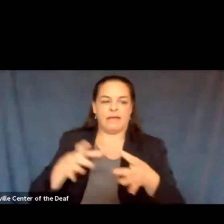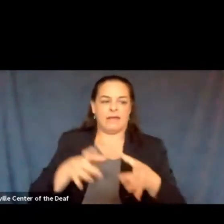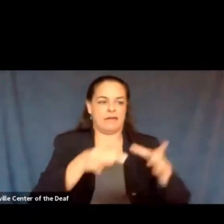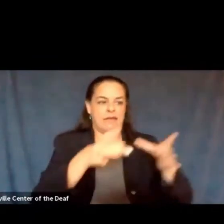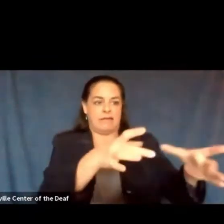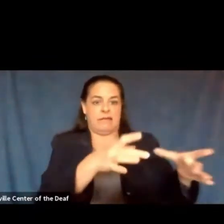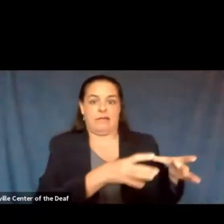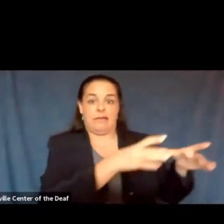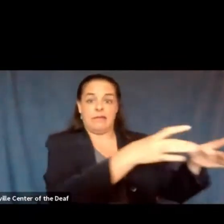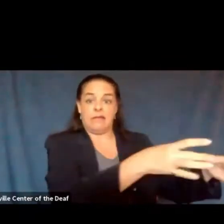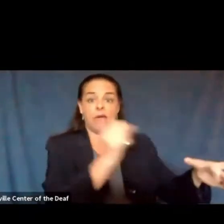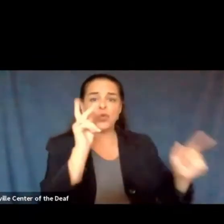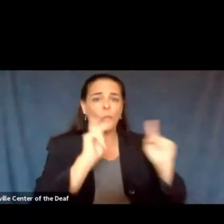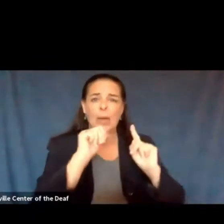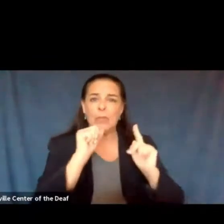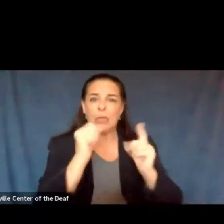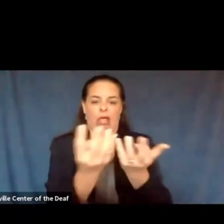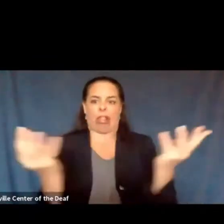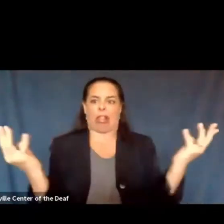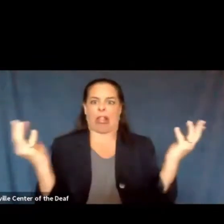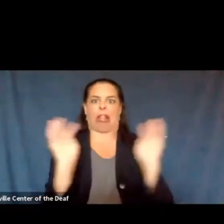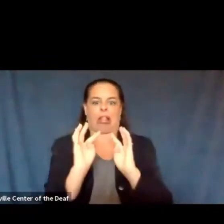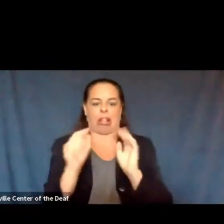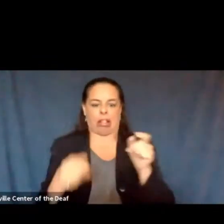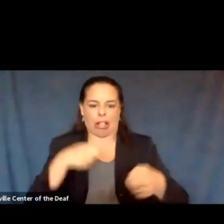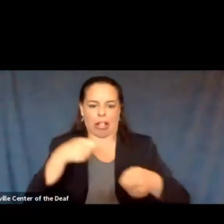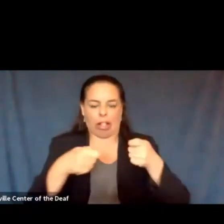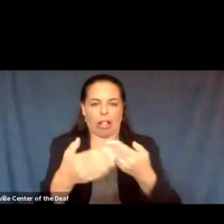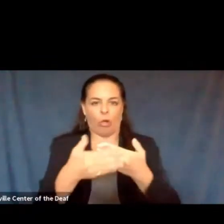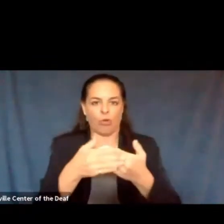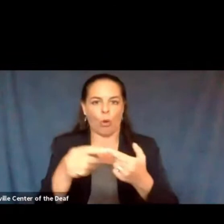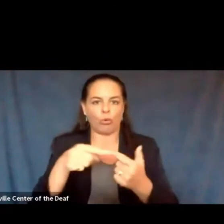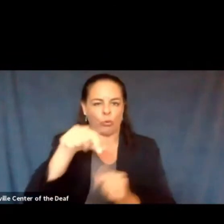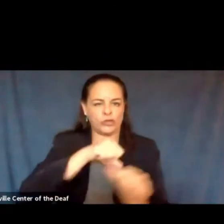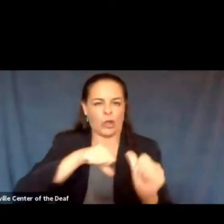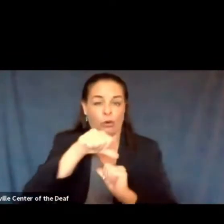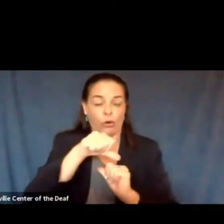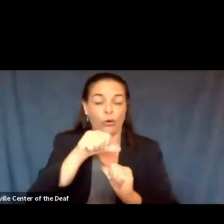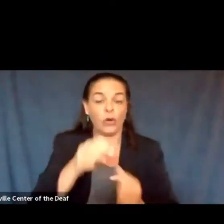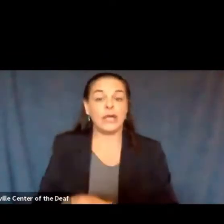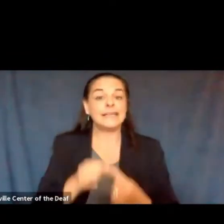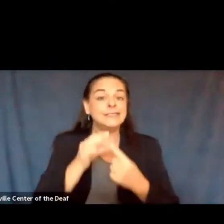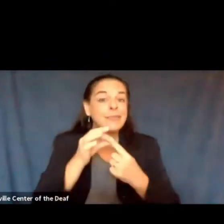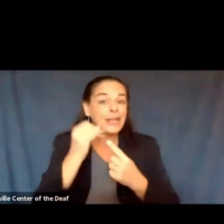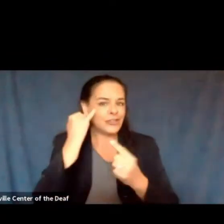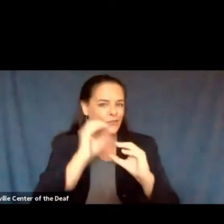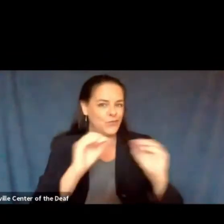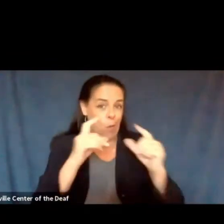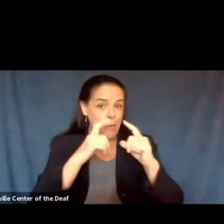around the food tables and being too close to each other, especially if they're not wearing masks.